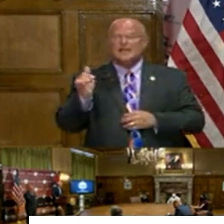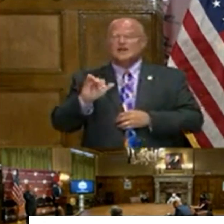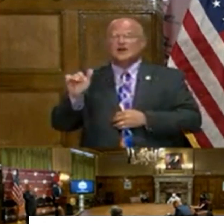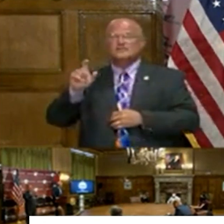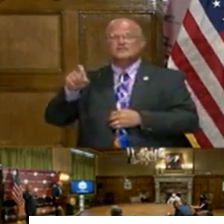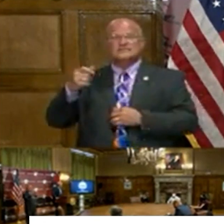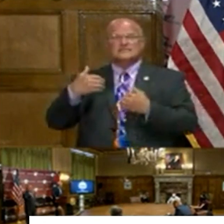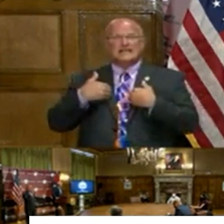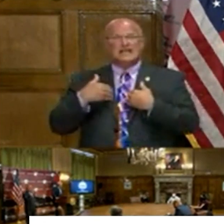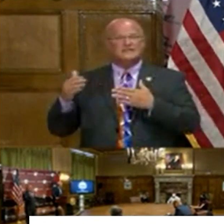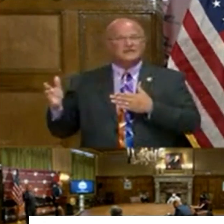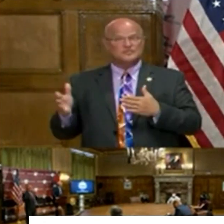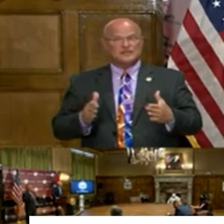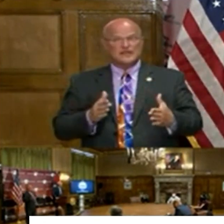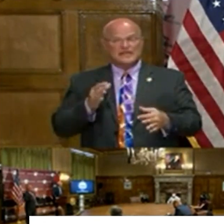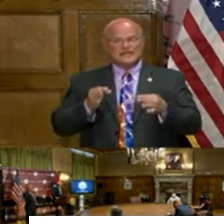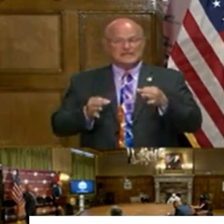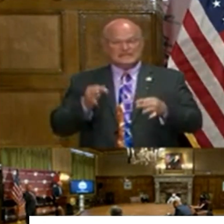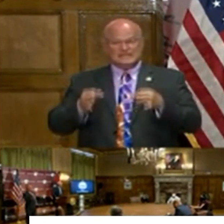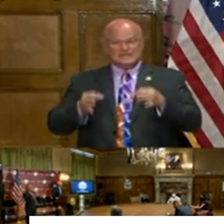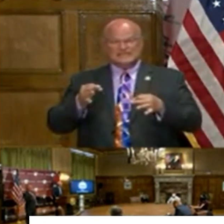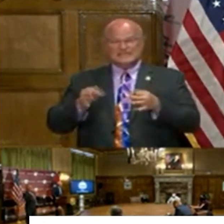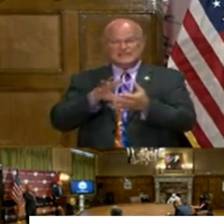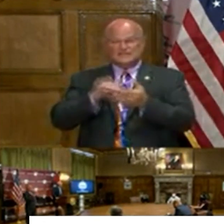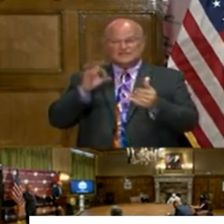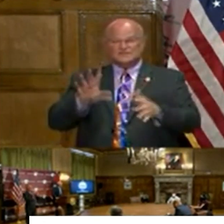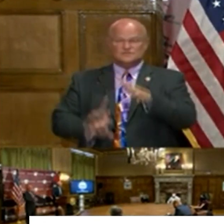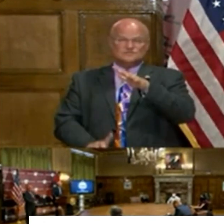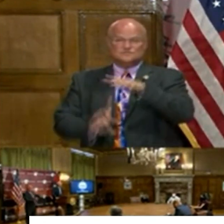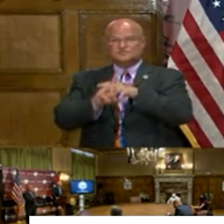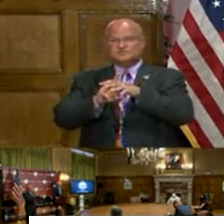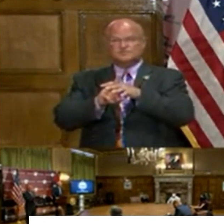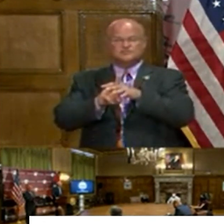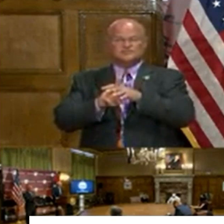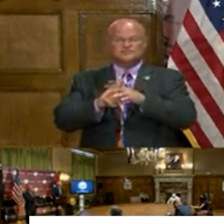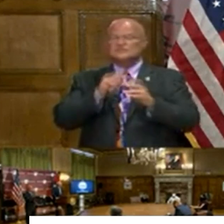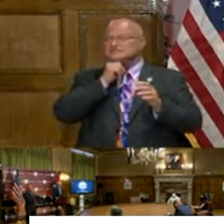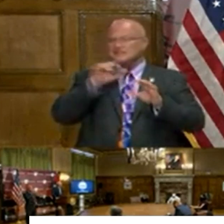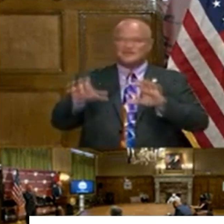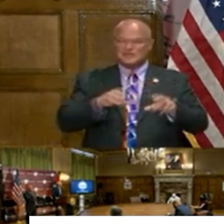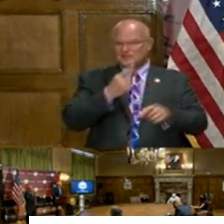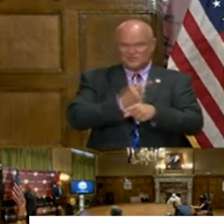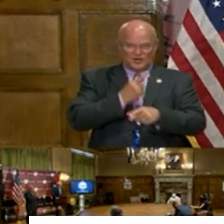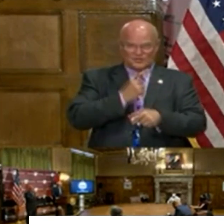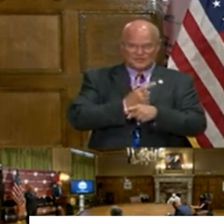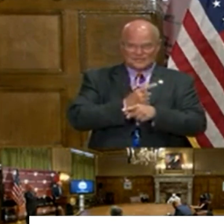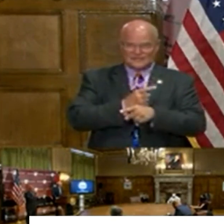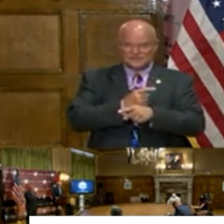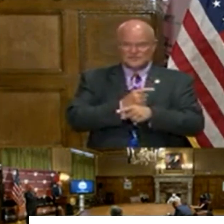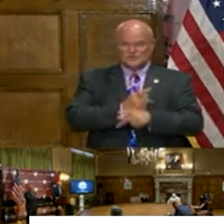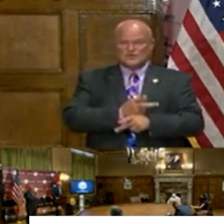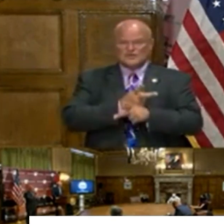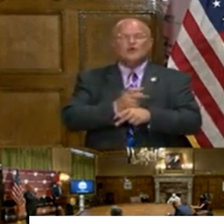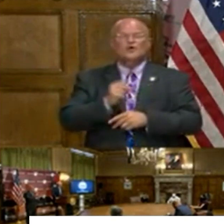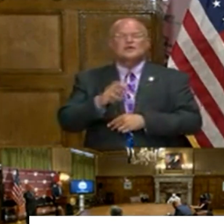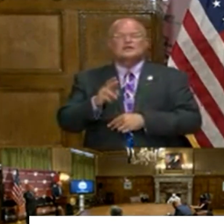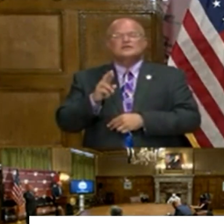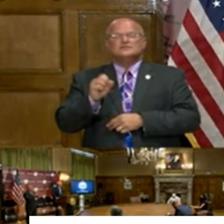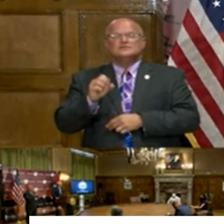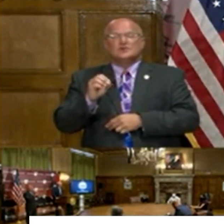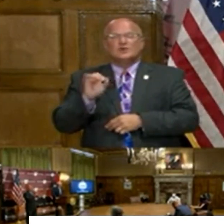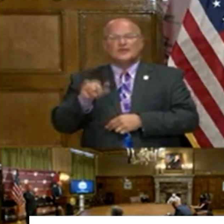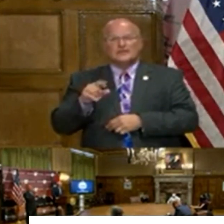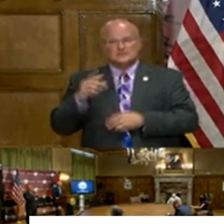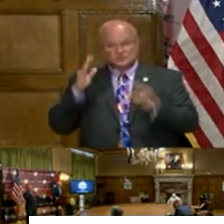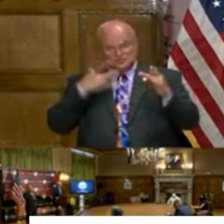also need to have a plan whenever a student doesn't behave properly or carefully. And so, sure,